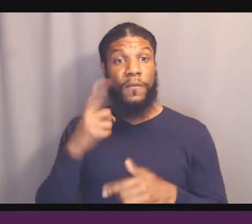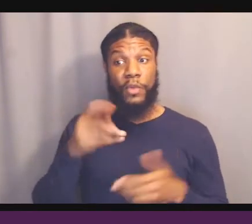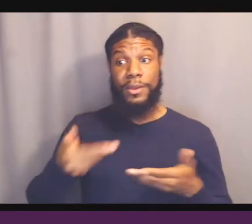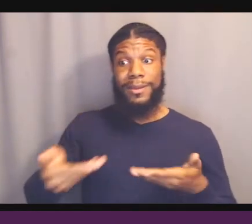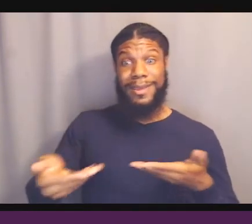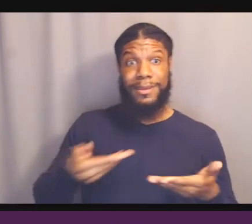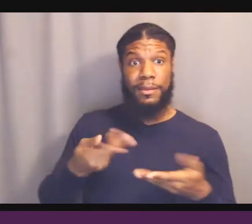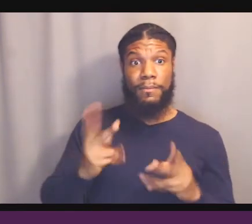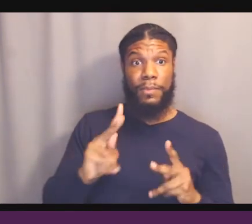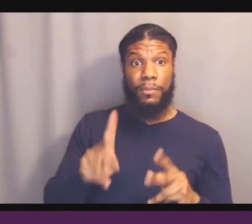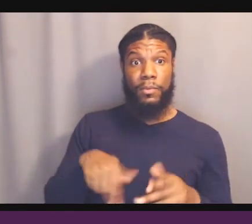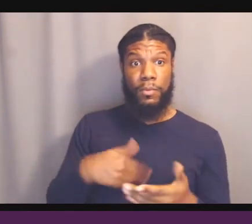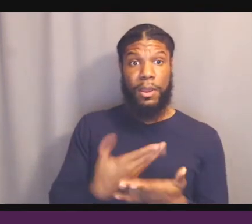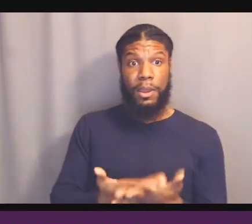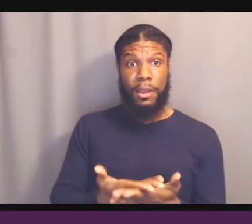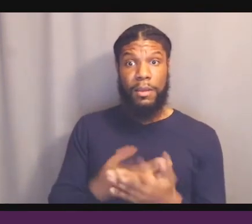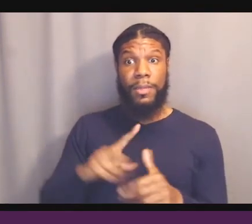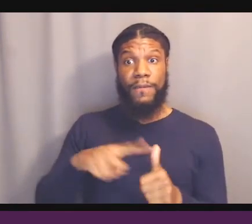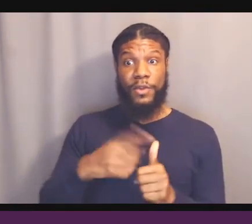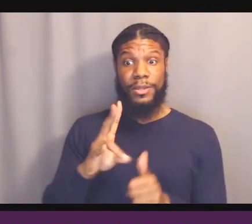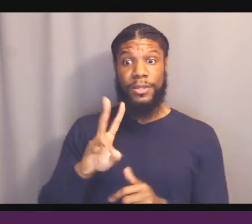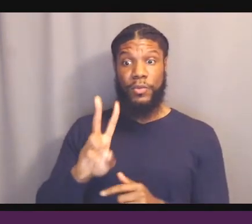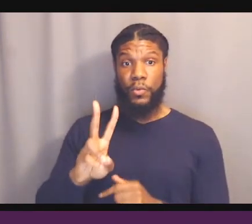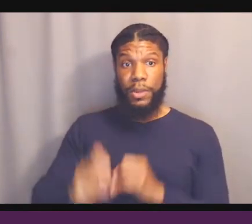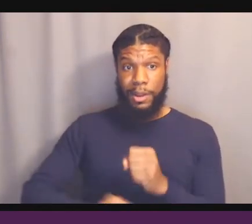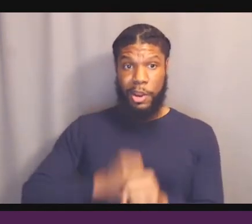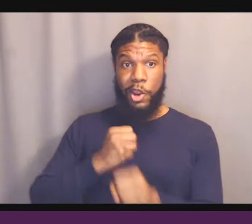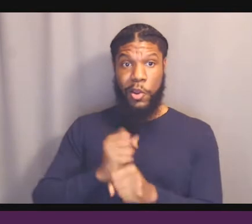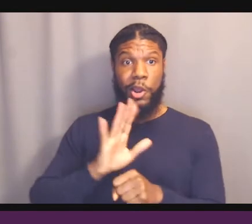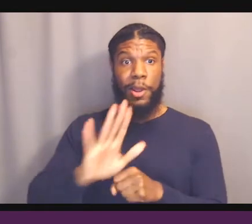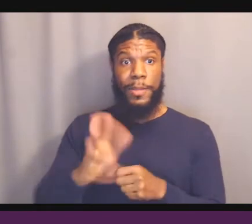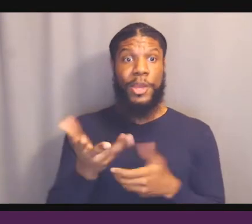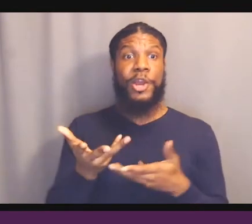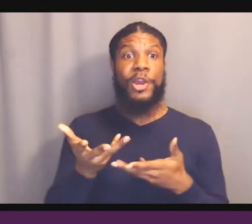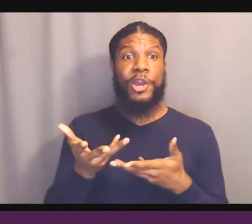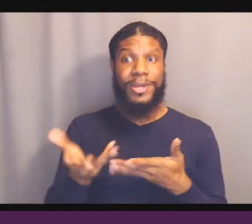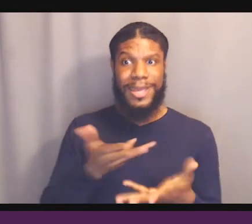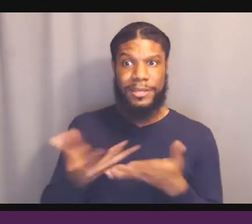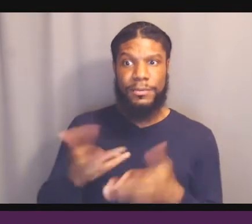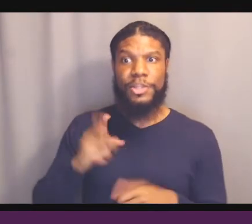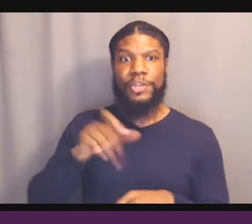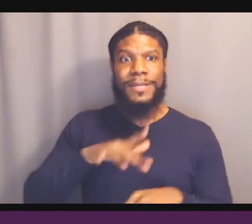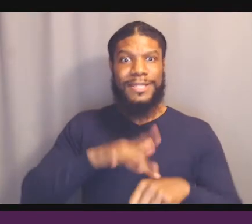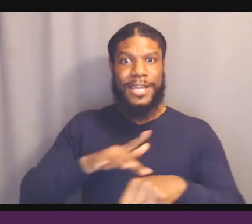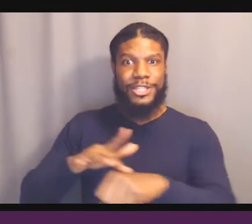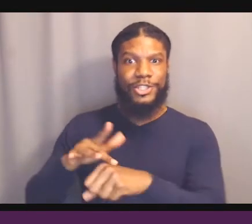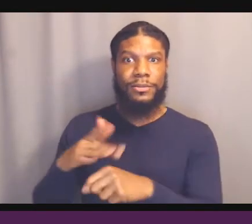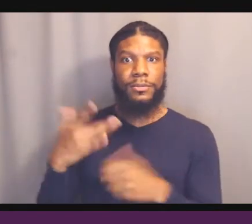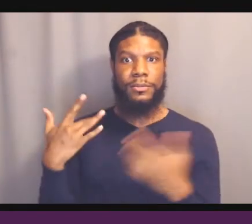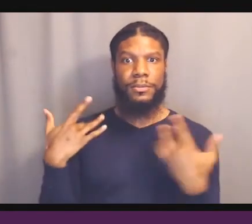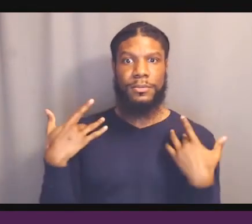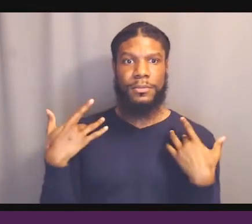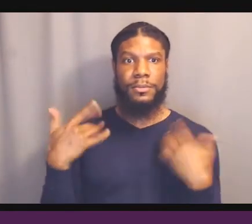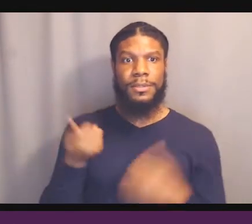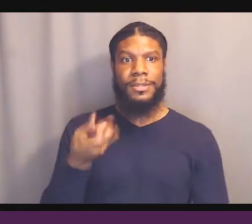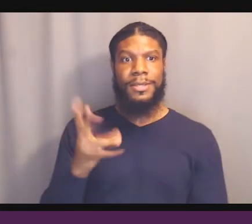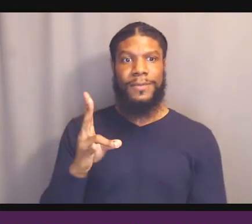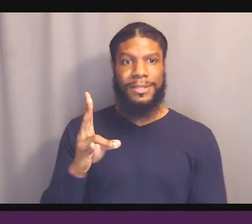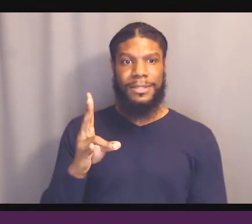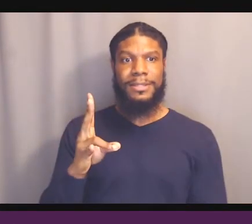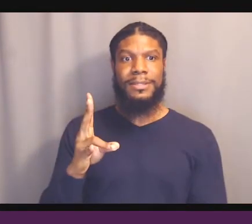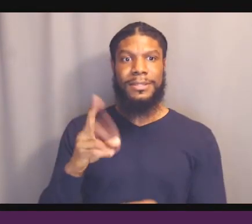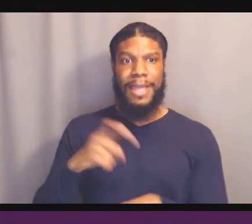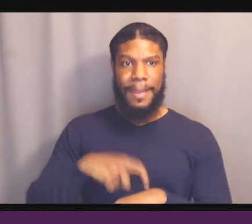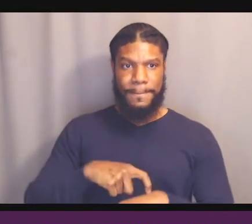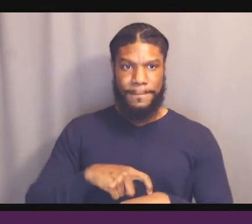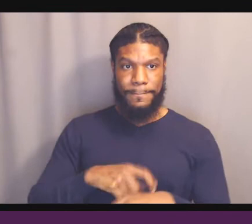of their engagement, they should be touched 17 times. Catch this, in the first 72